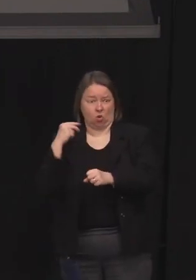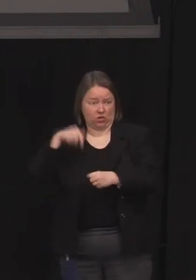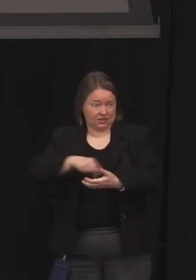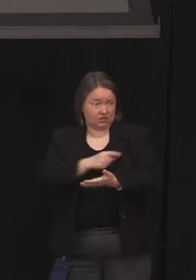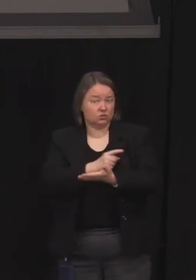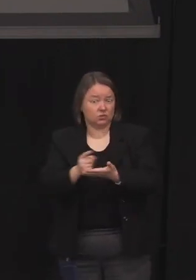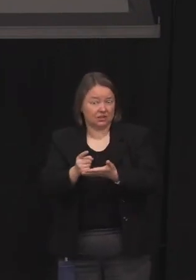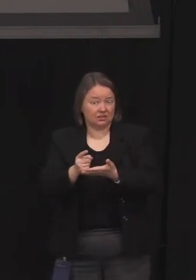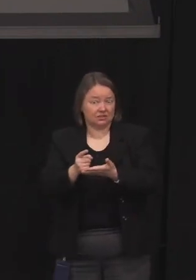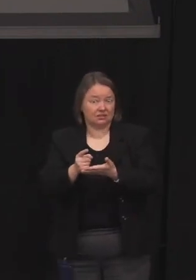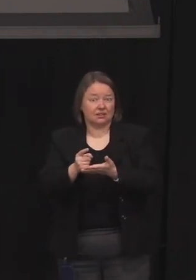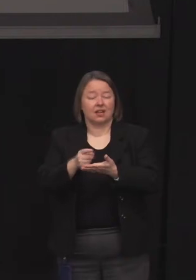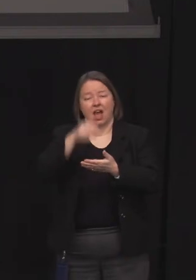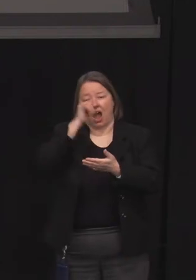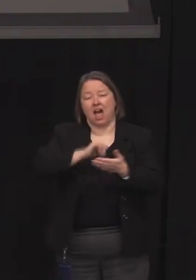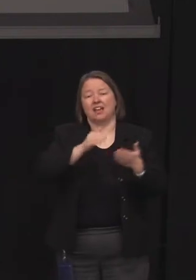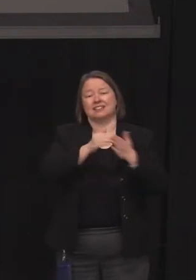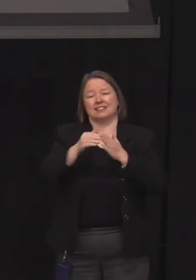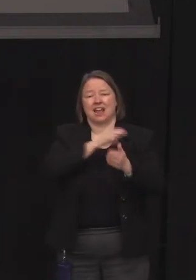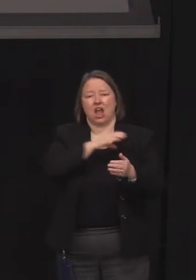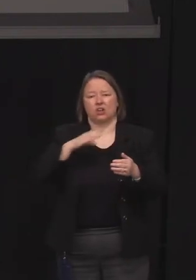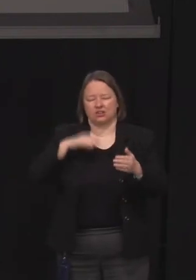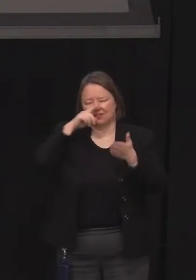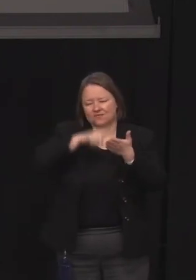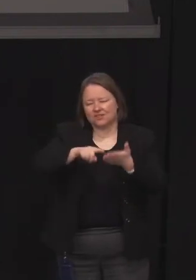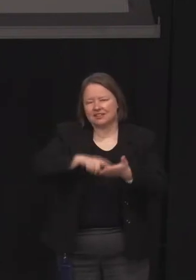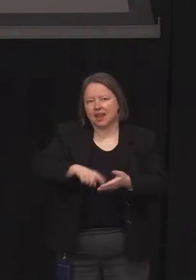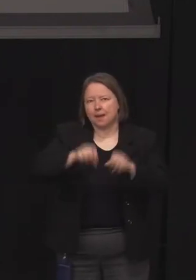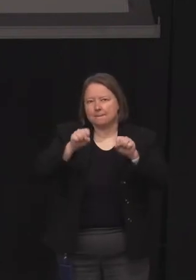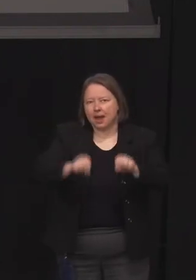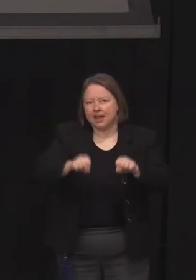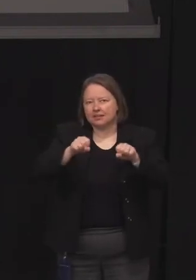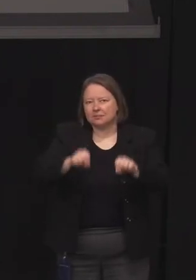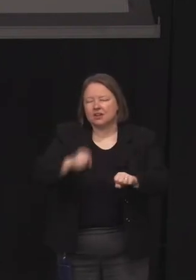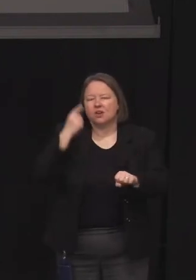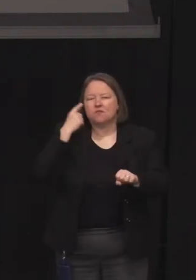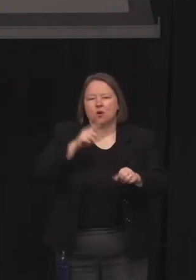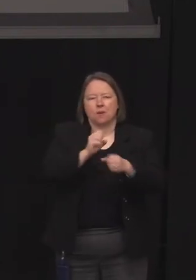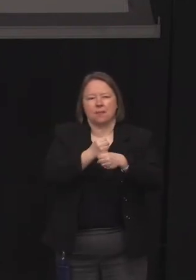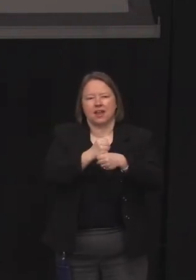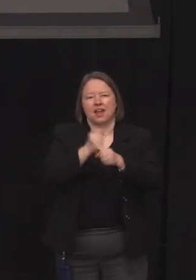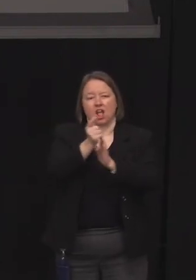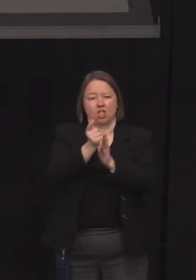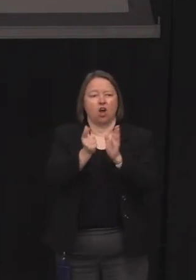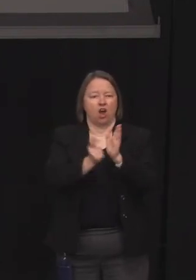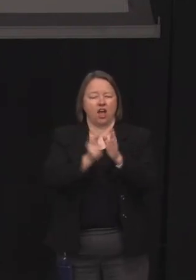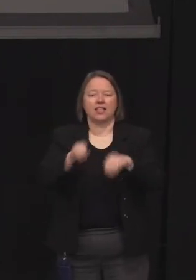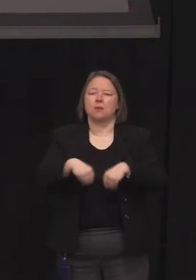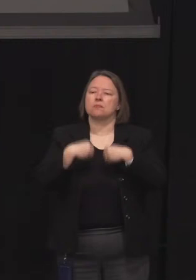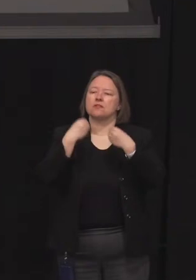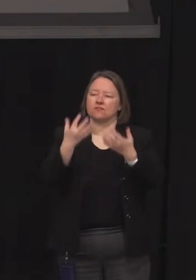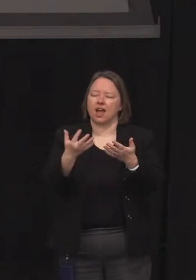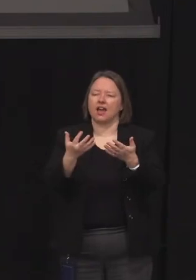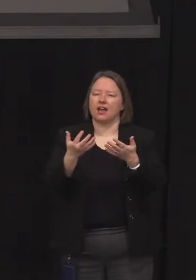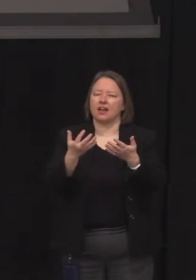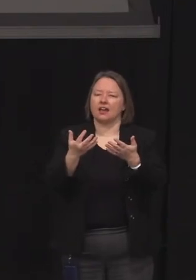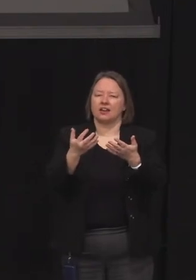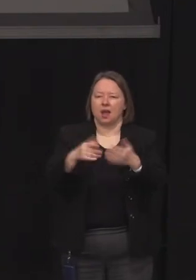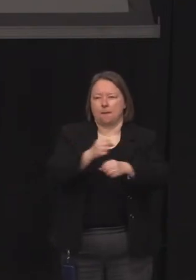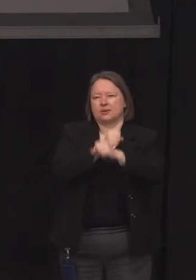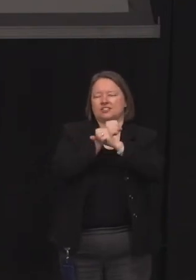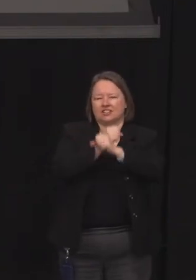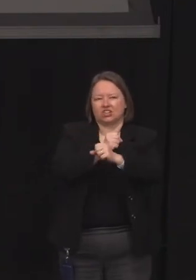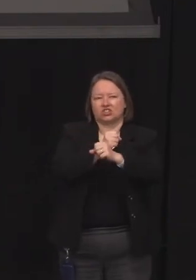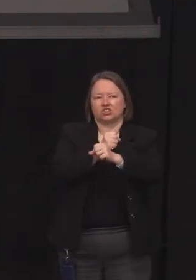week, the Holland City Council began investigating the possibility of creating a law that would provide comprehensive